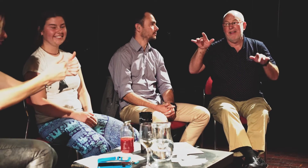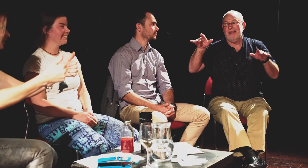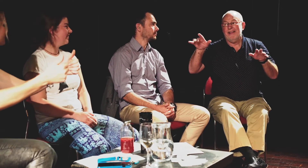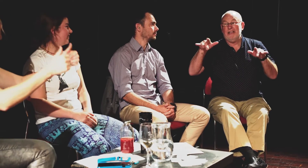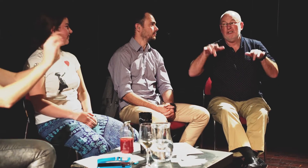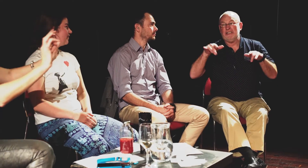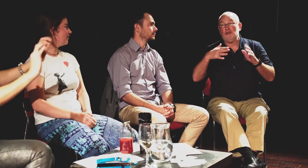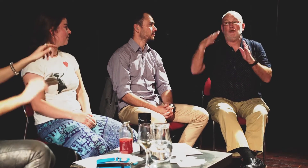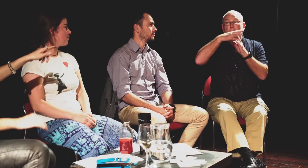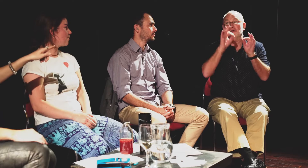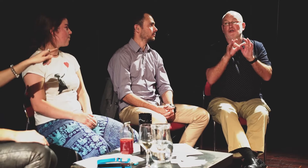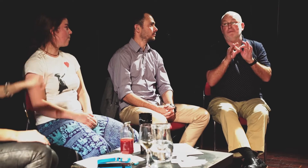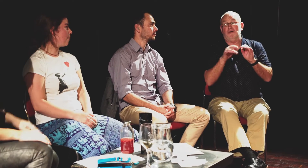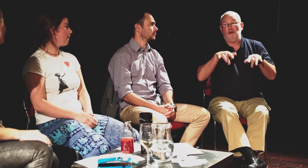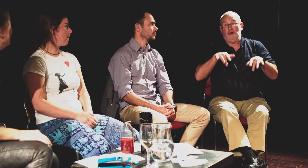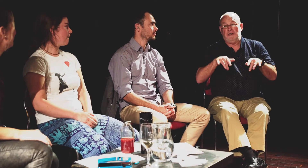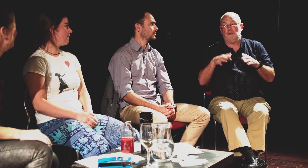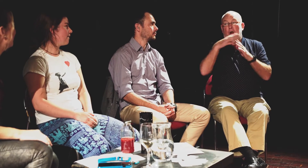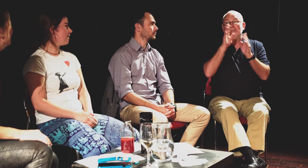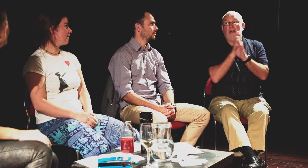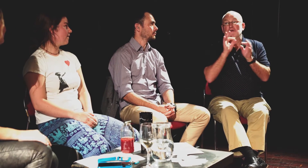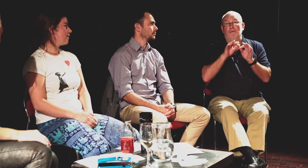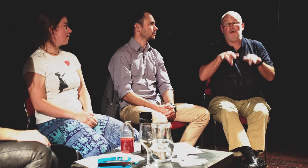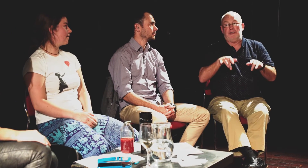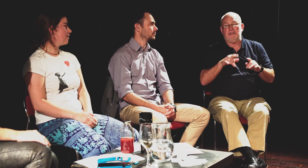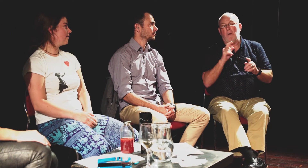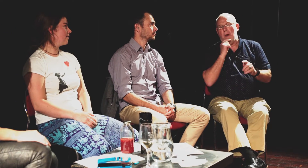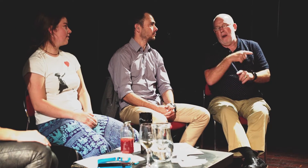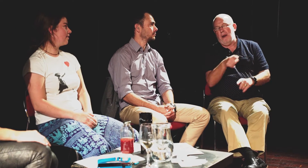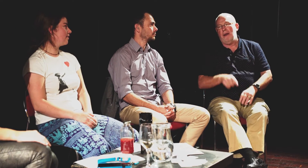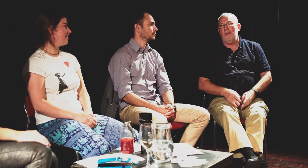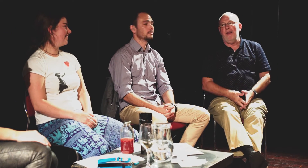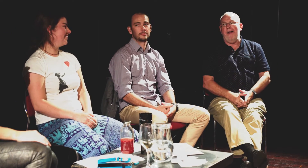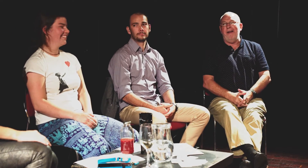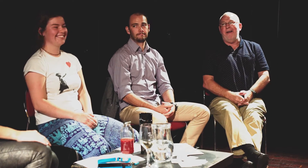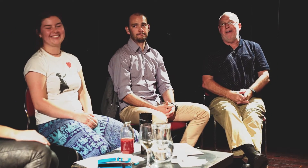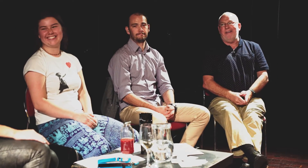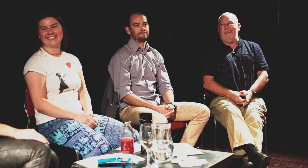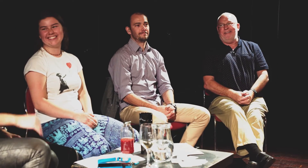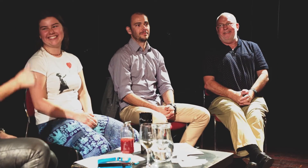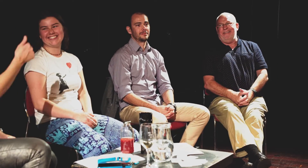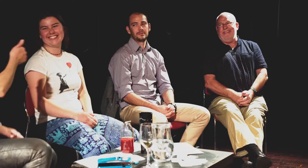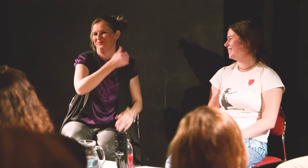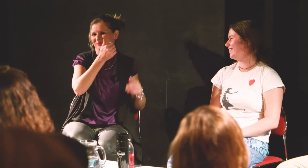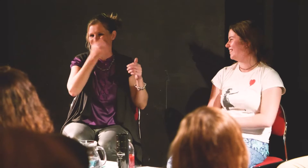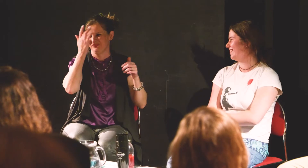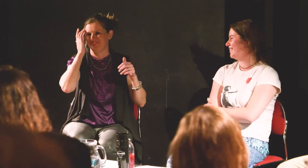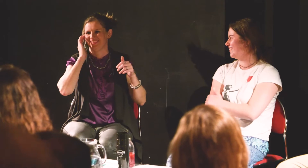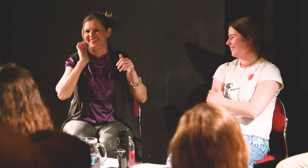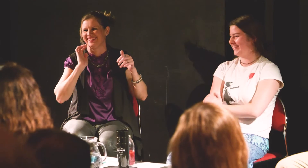Sort the vocal cords? We haven't got any top secret interpreters working as yet, but they might come